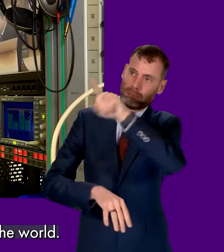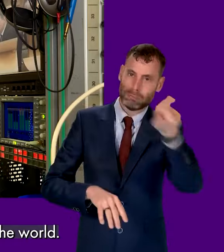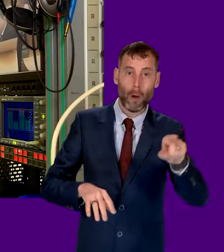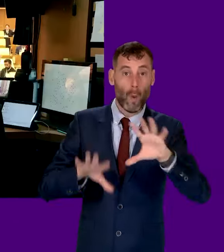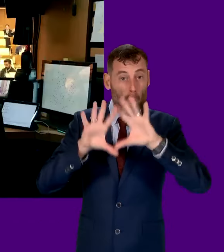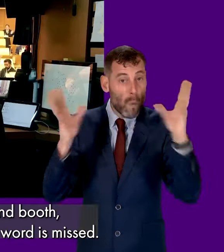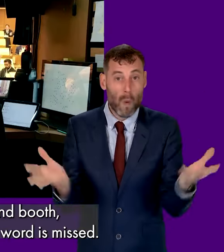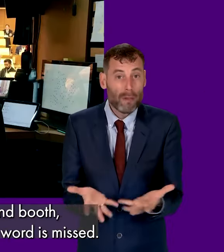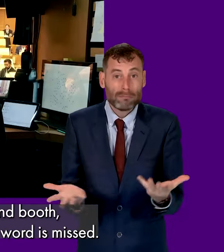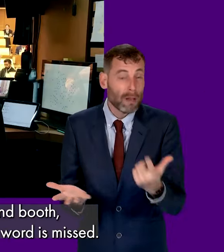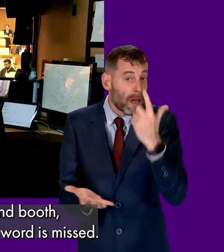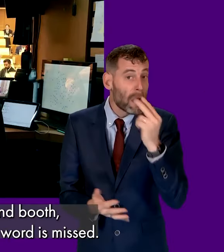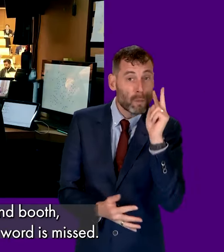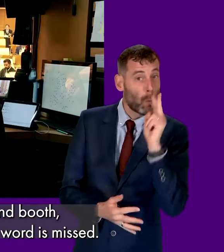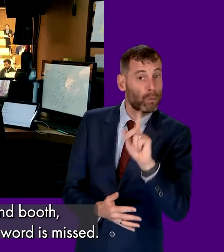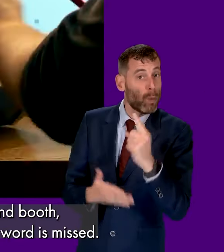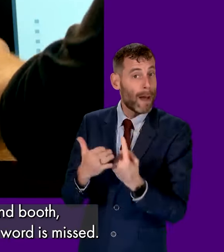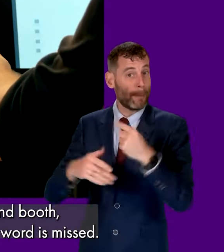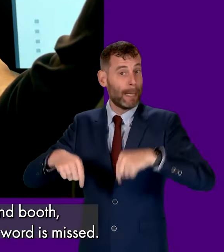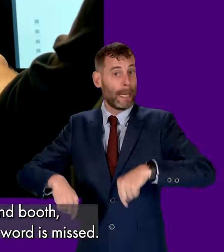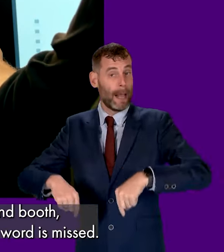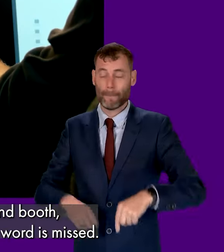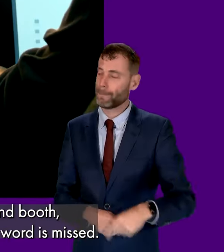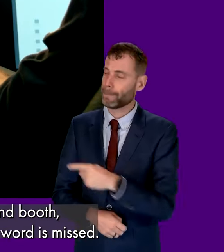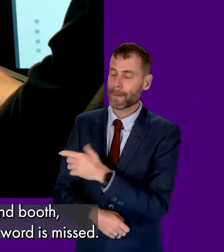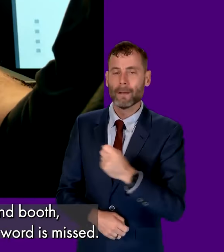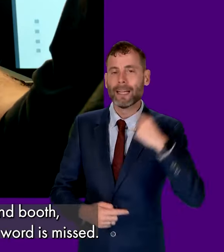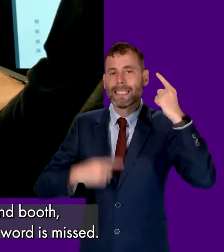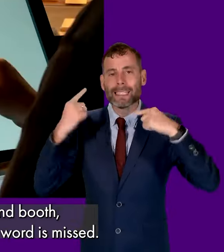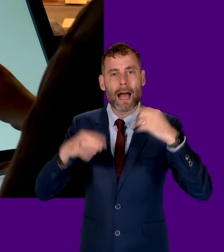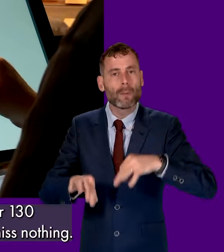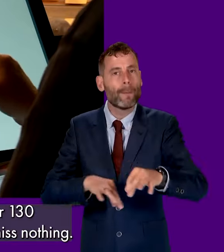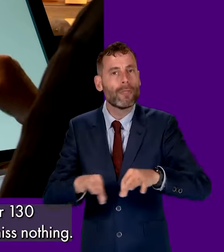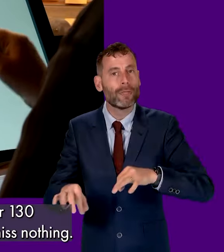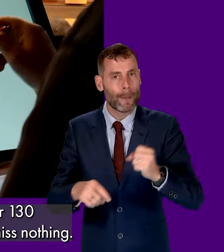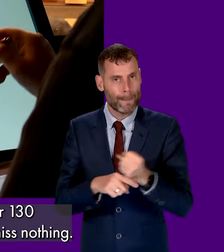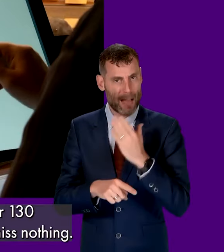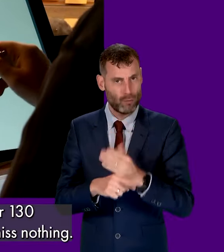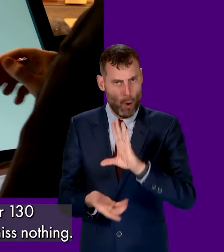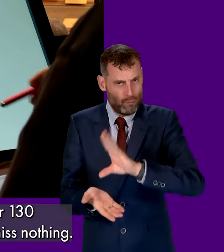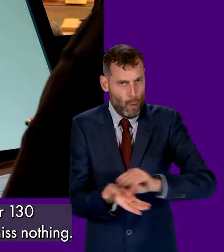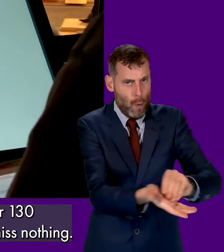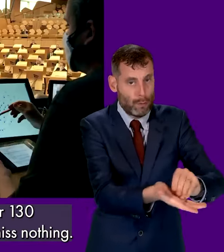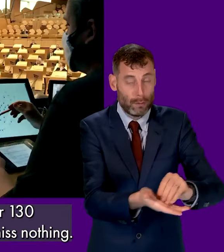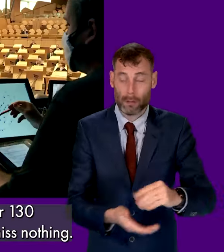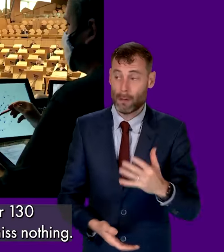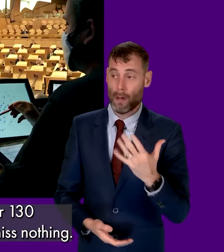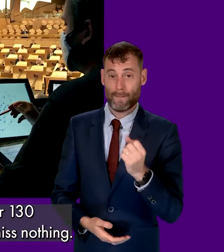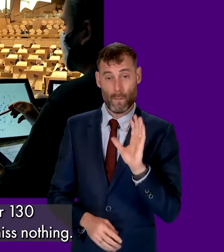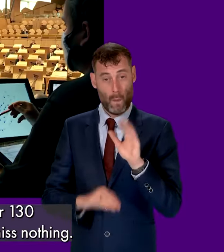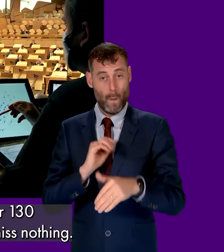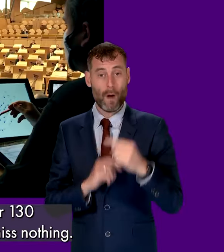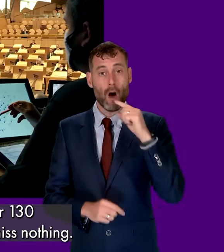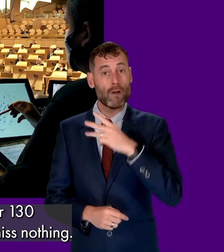world. From this, our sound booth, we ensure that not one word is missed, and with over 130 microphones, we